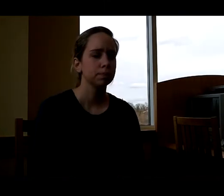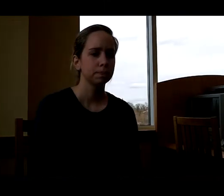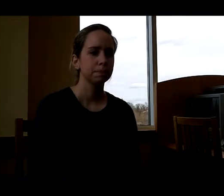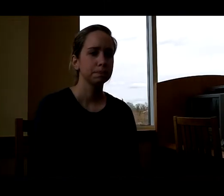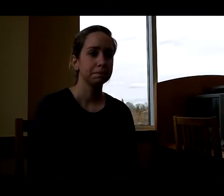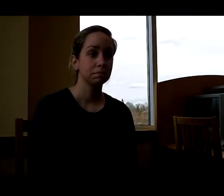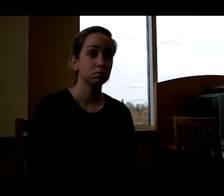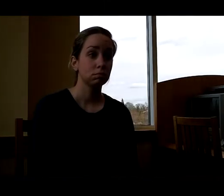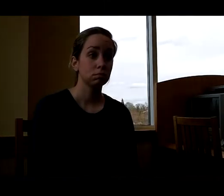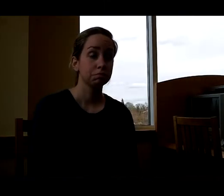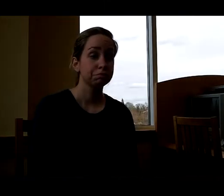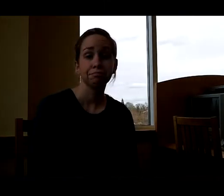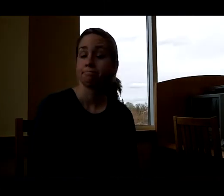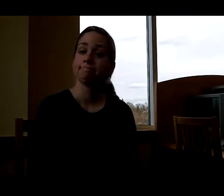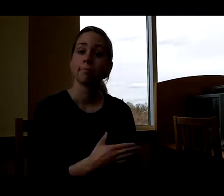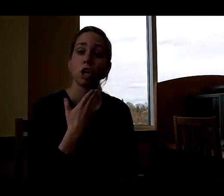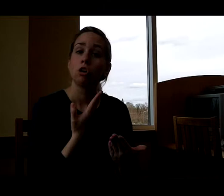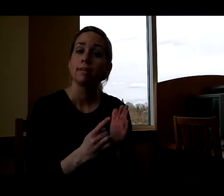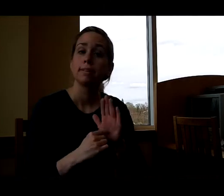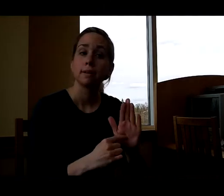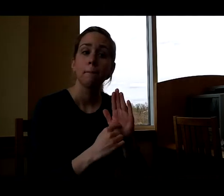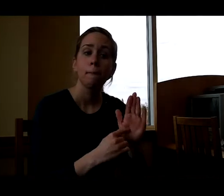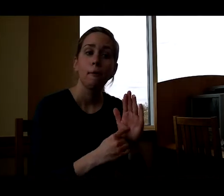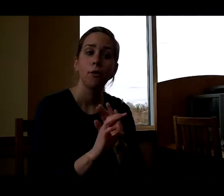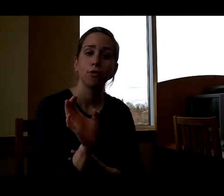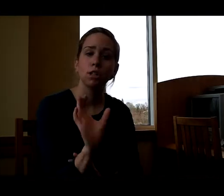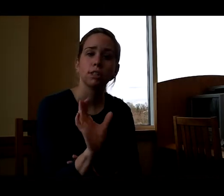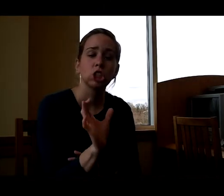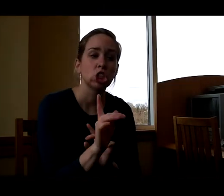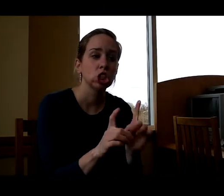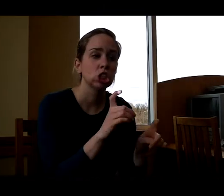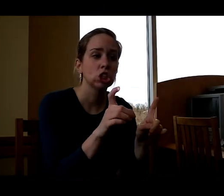Anybody think they can give a good example of condensation?